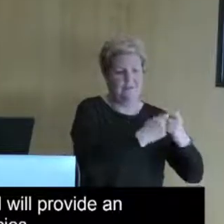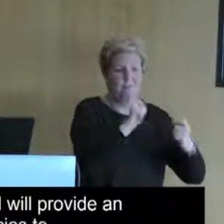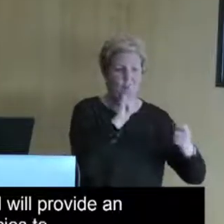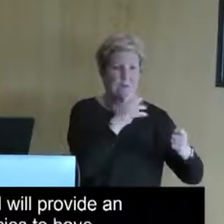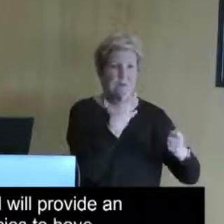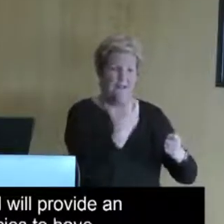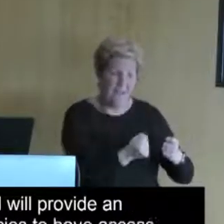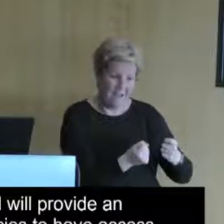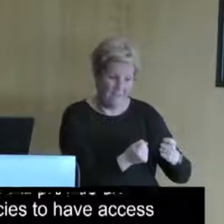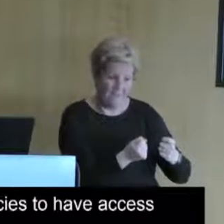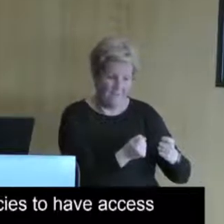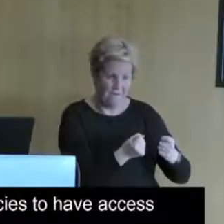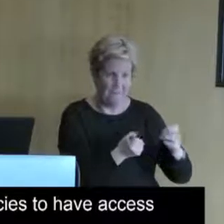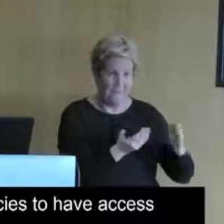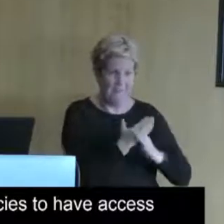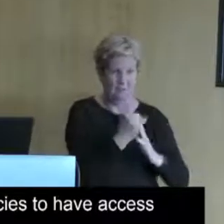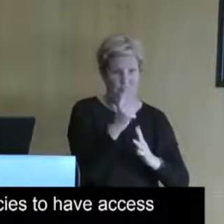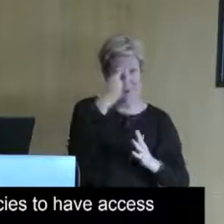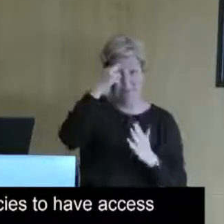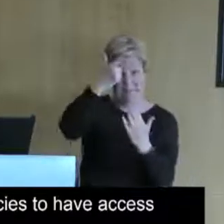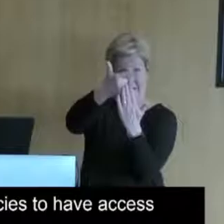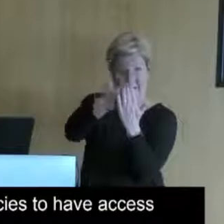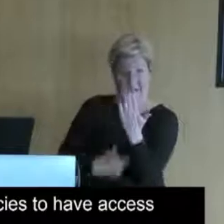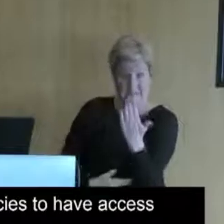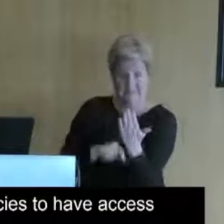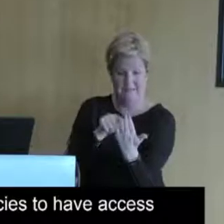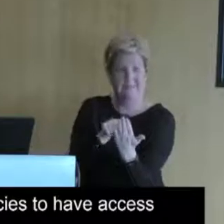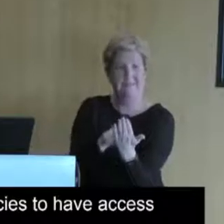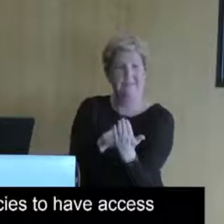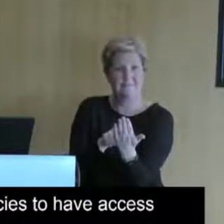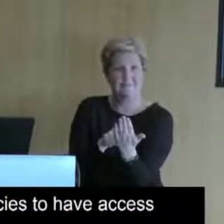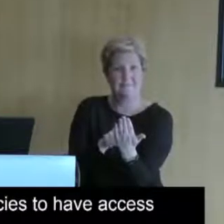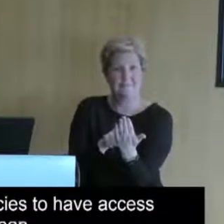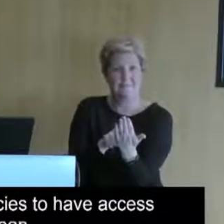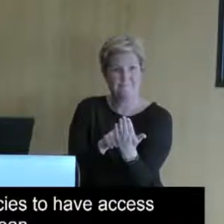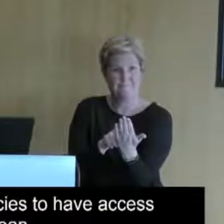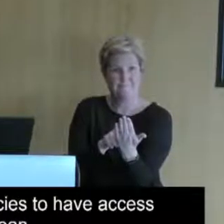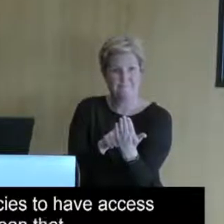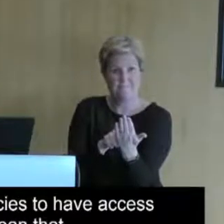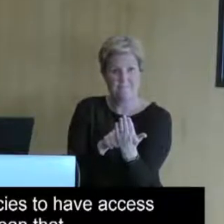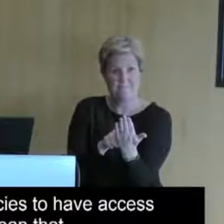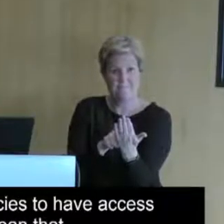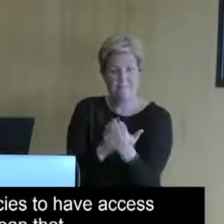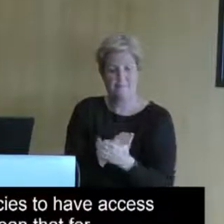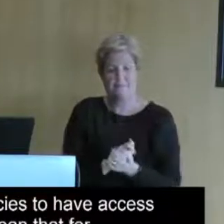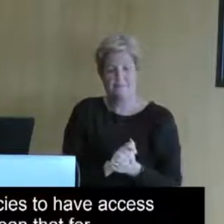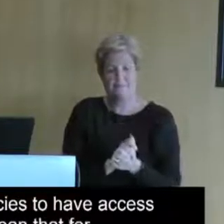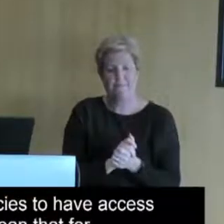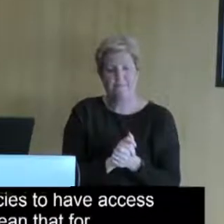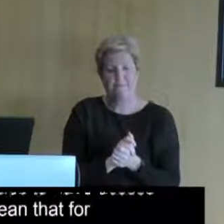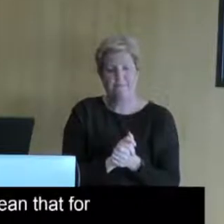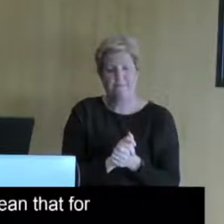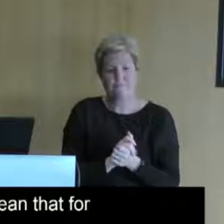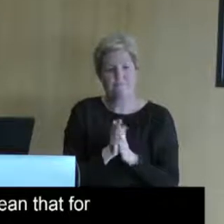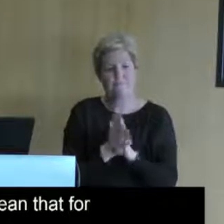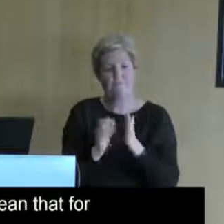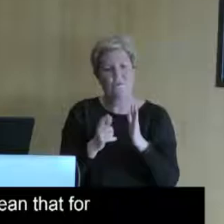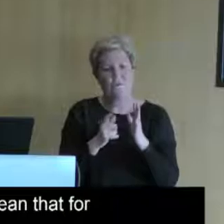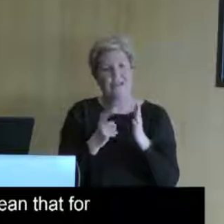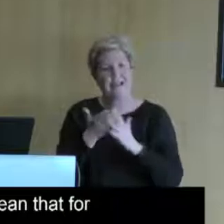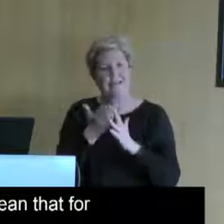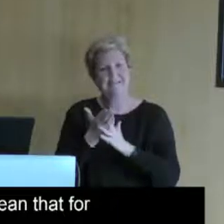legislation, once it is passed, will provide an opportunity for community housing